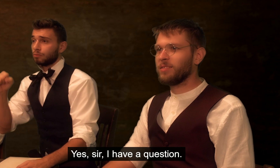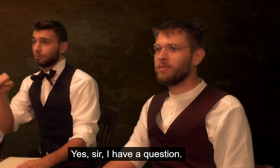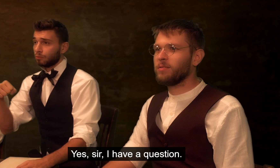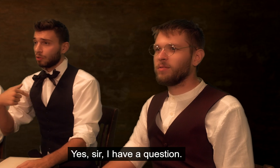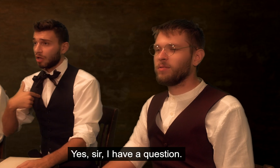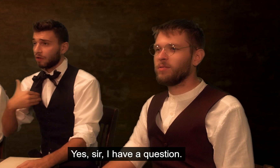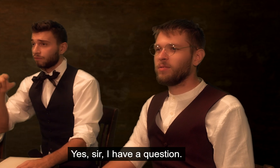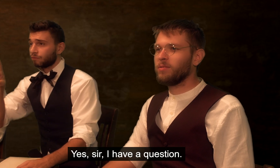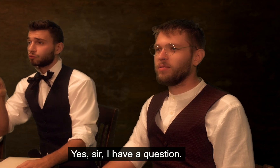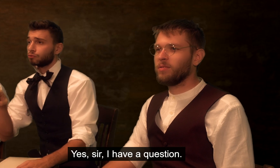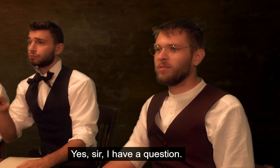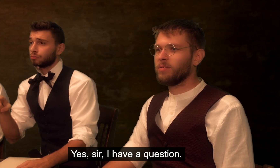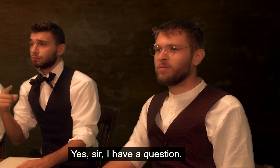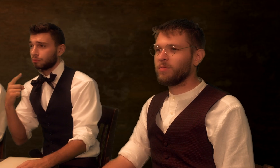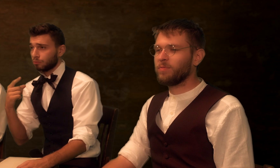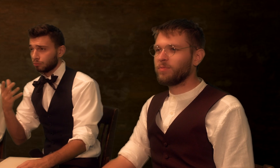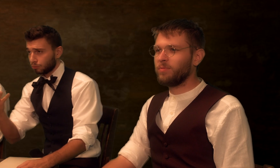Yes, sir. I have a question.